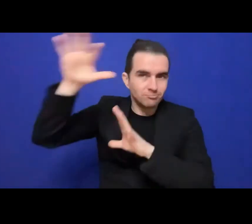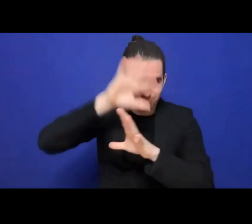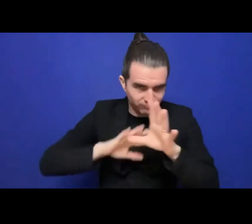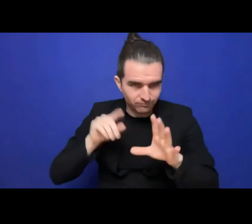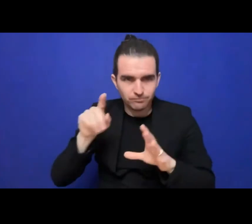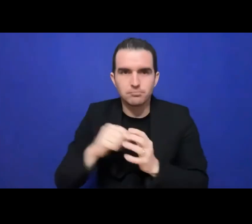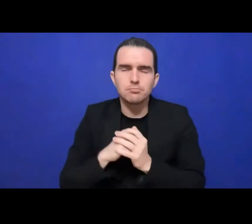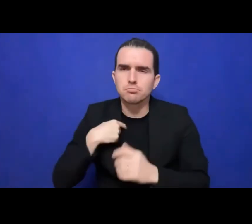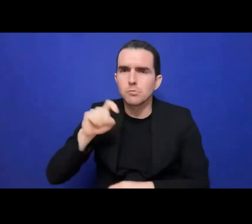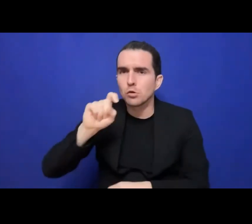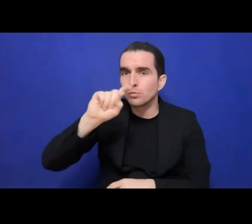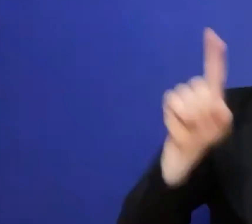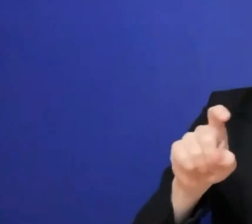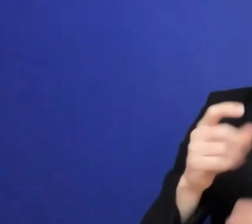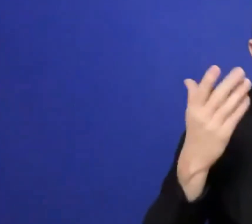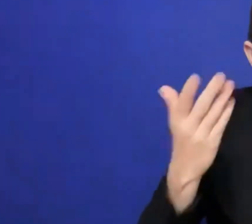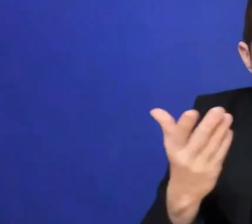yours.